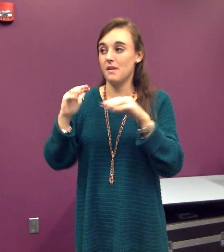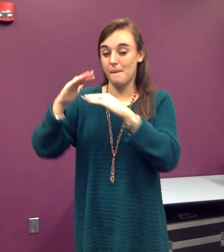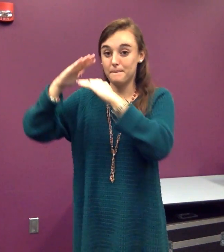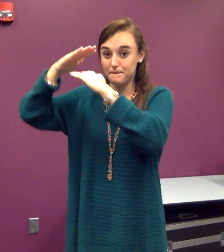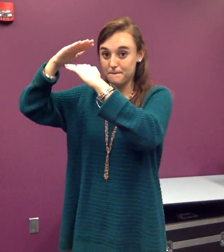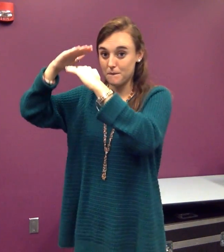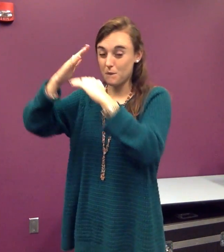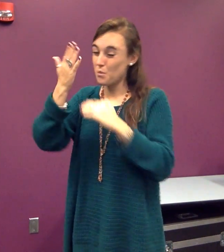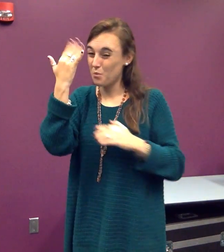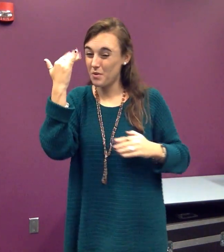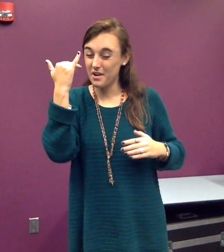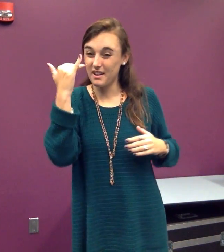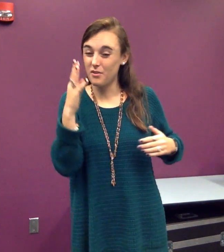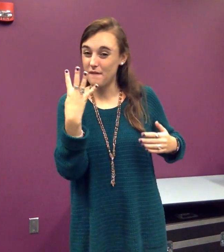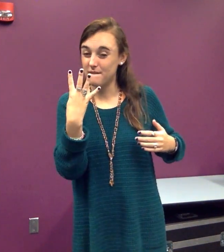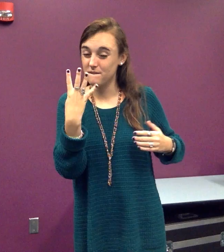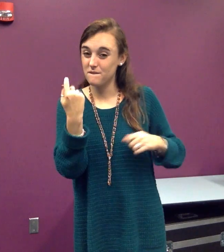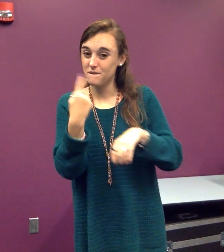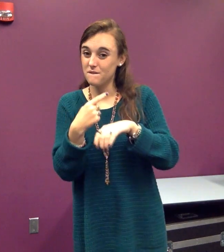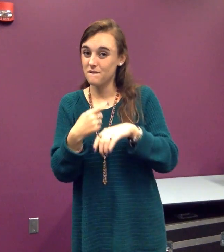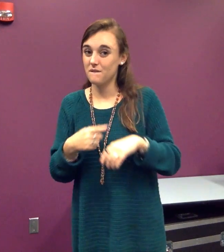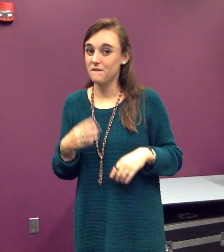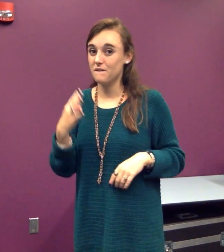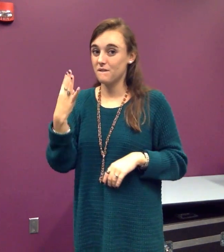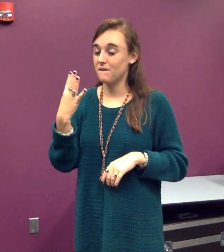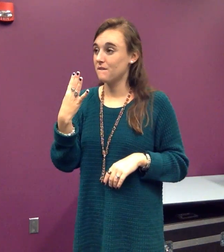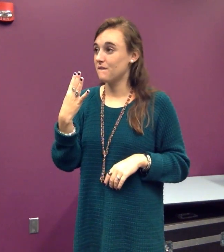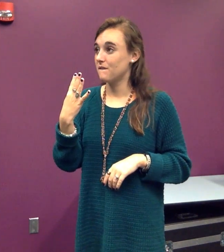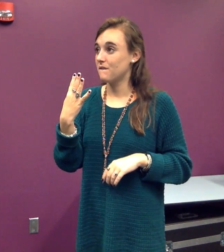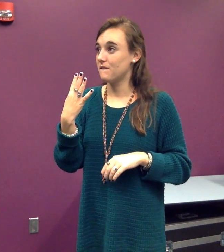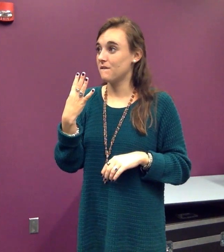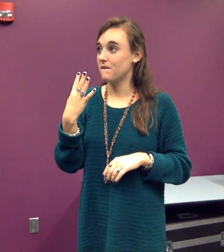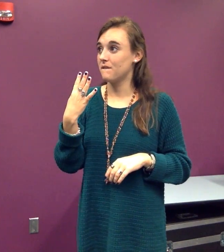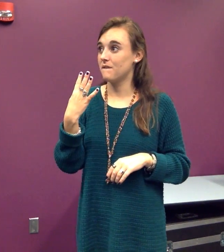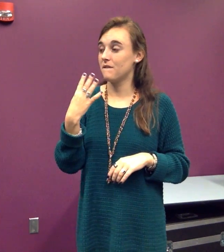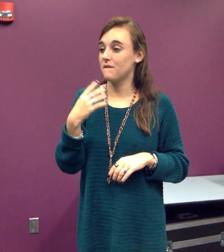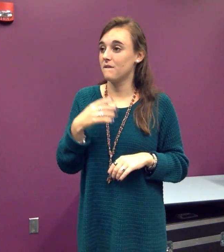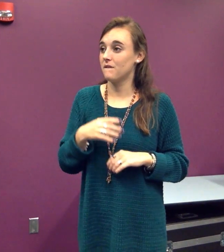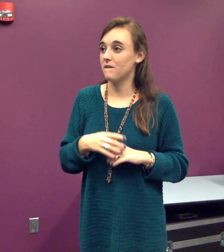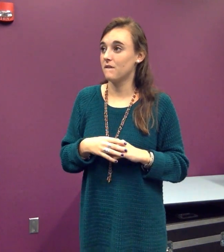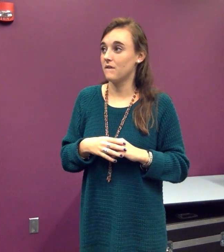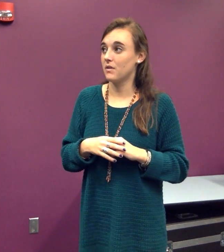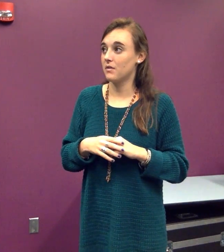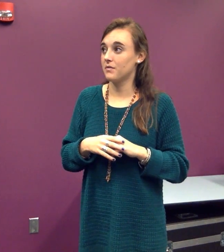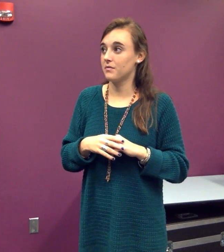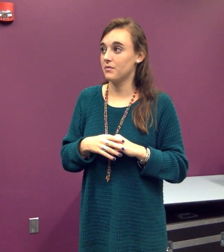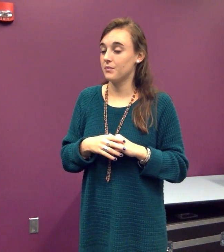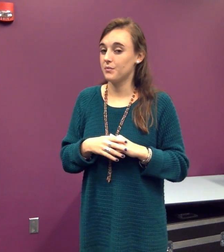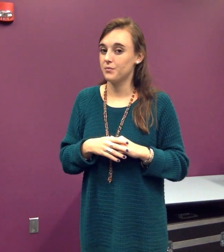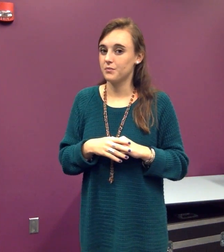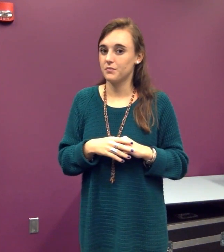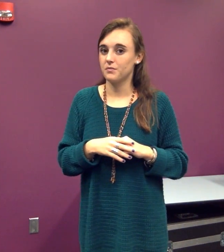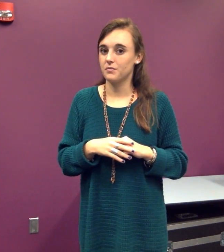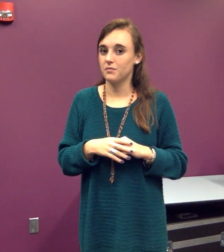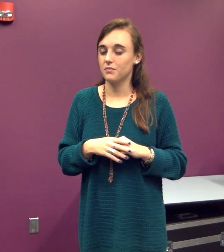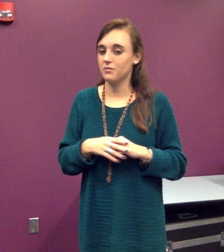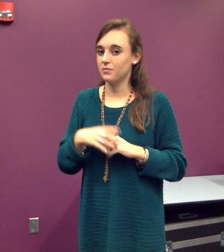back. Yeah, good. We're only putting 3 lines because we only see 3 corners. That other